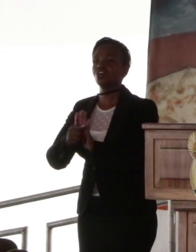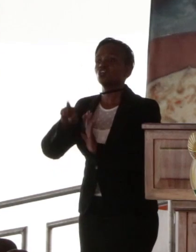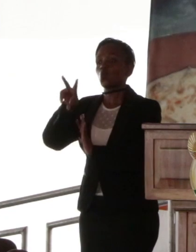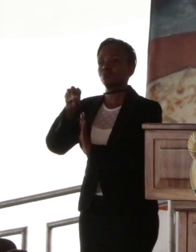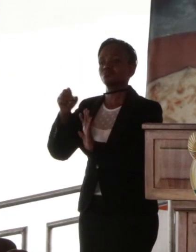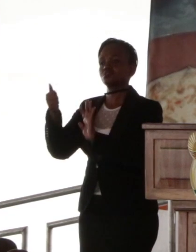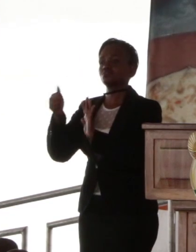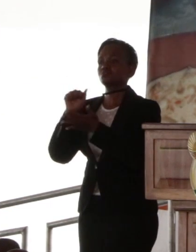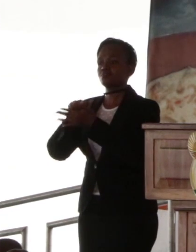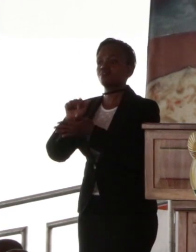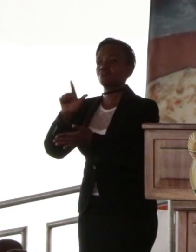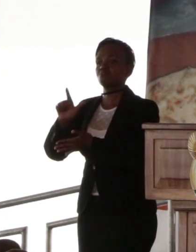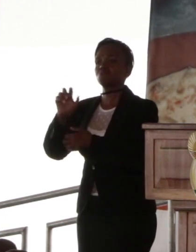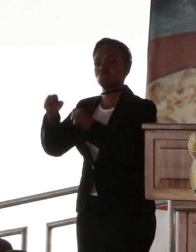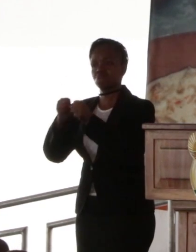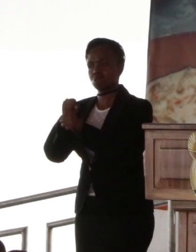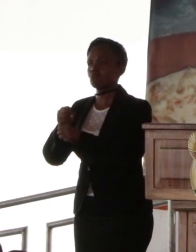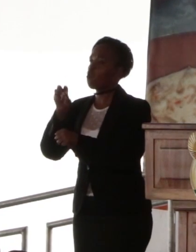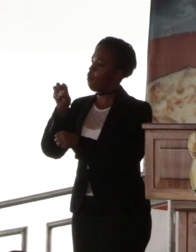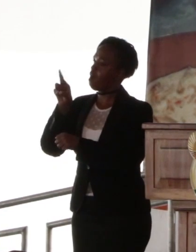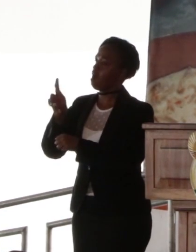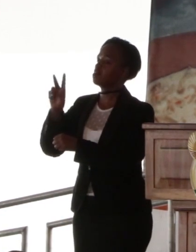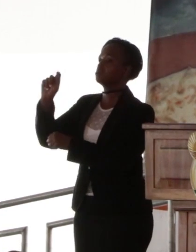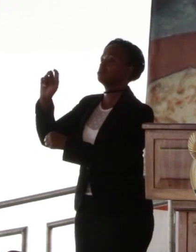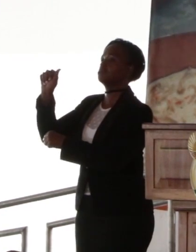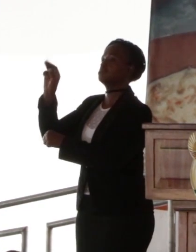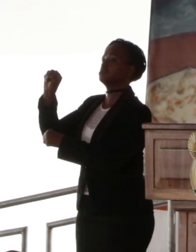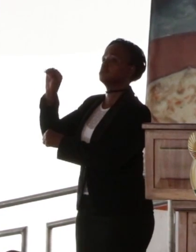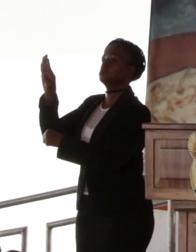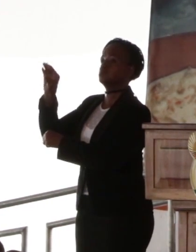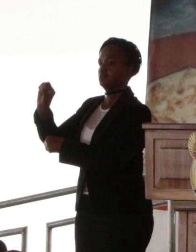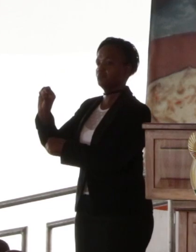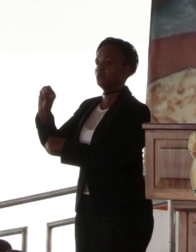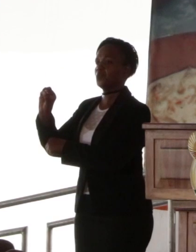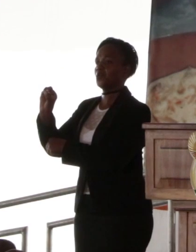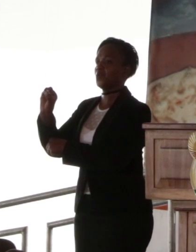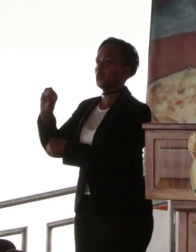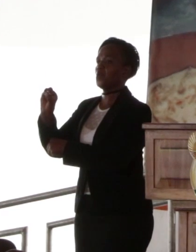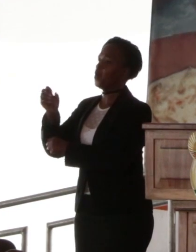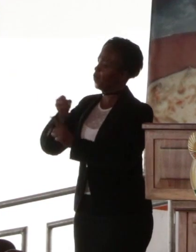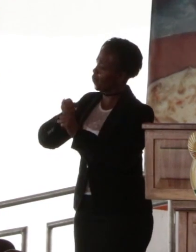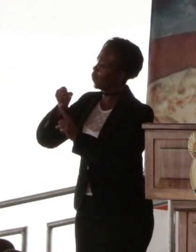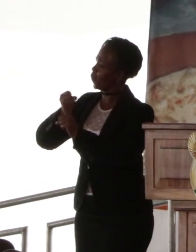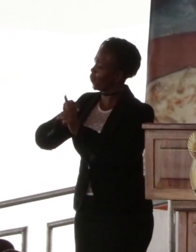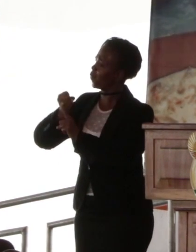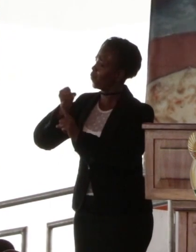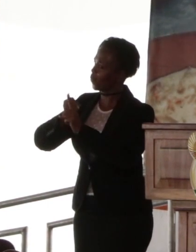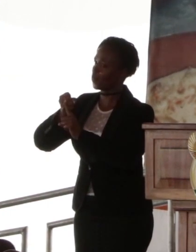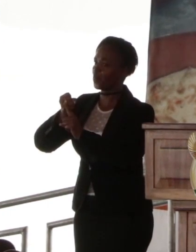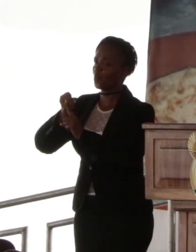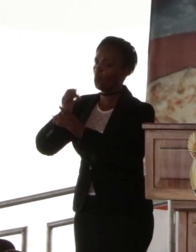2017 the year of Oliver Reginald Tambo, who dedicated his entire adult